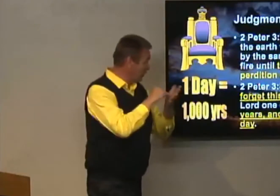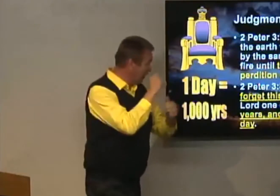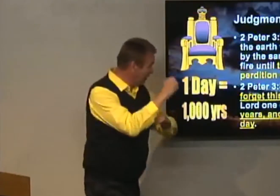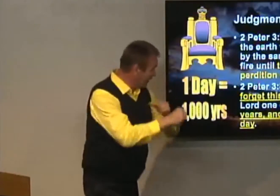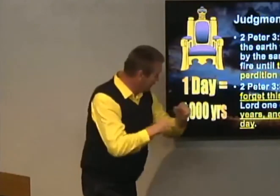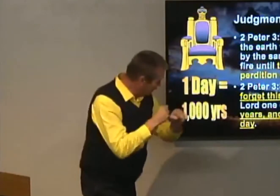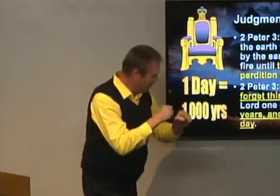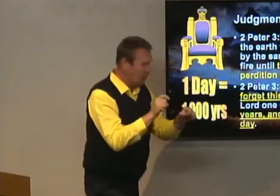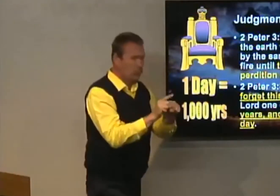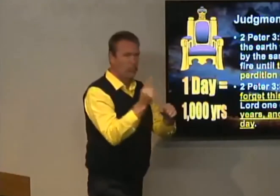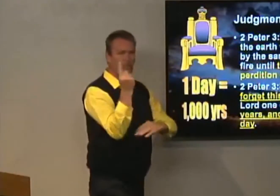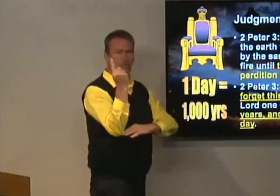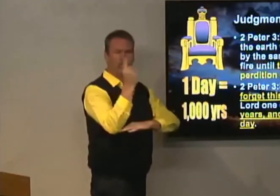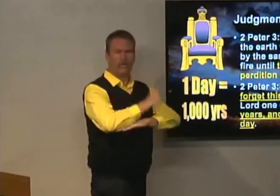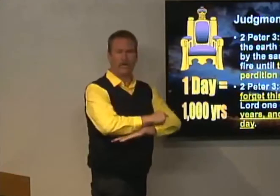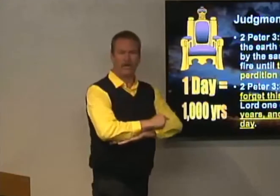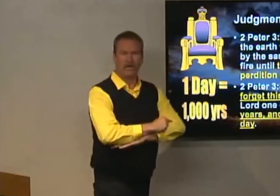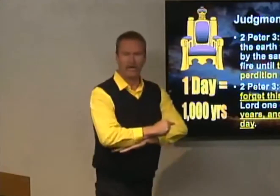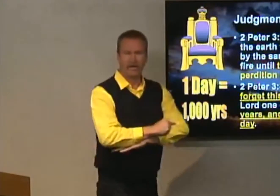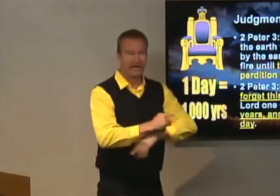And 1,000 years is as one day.